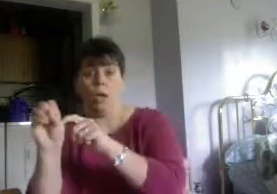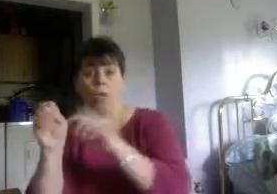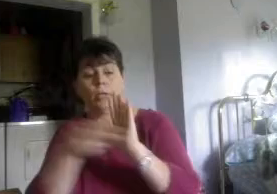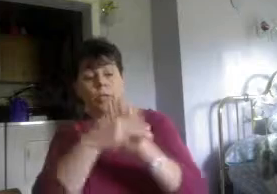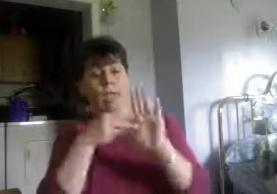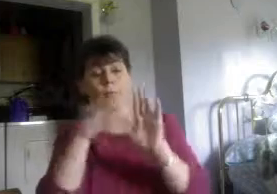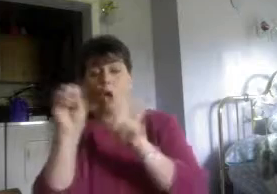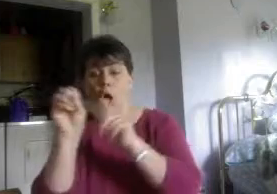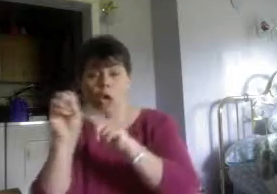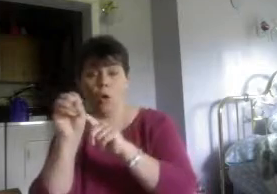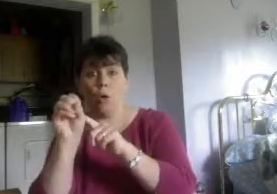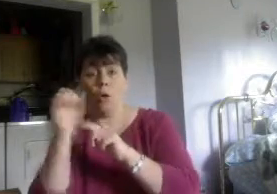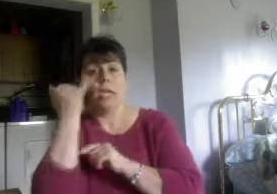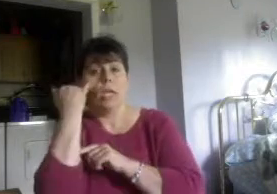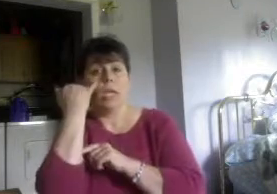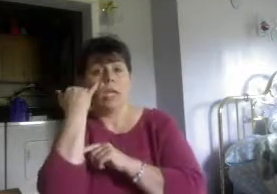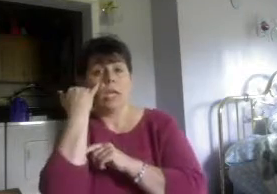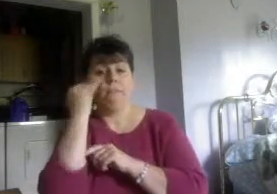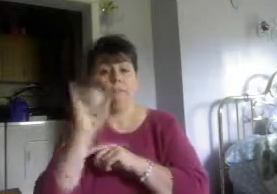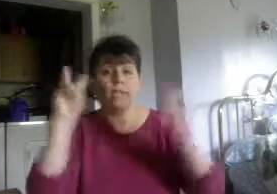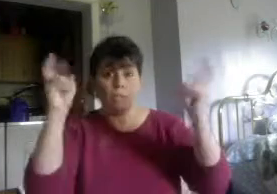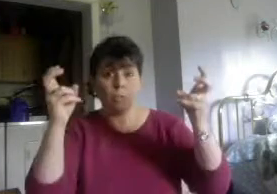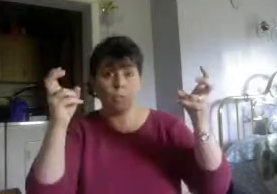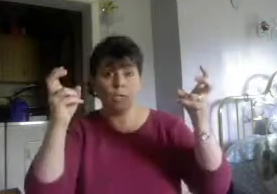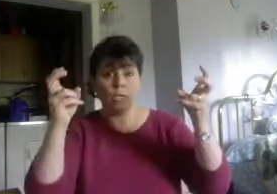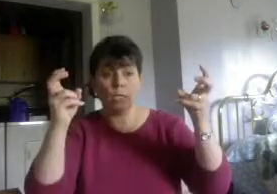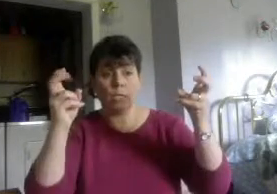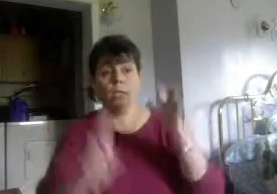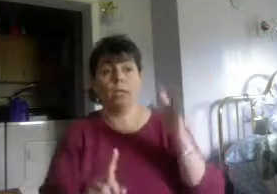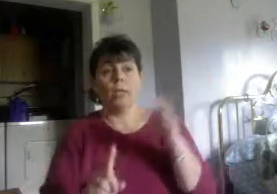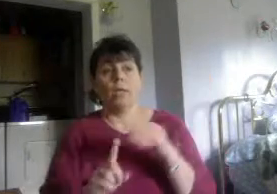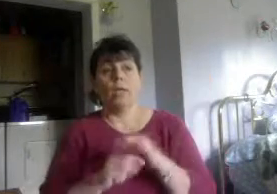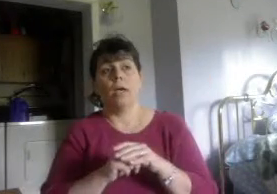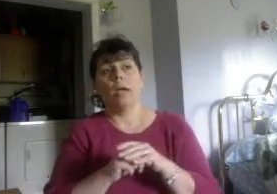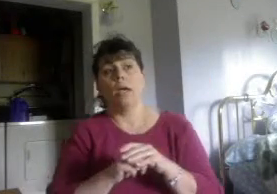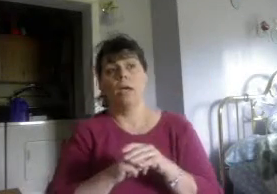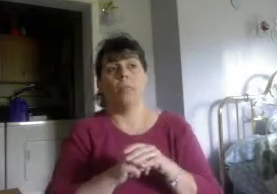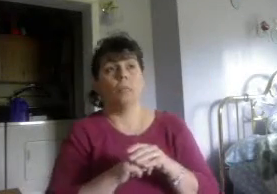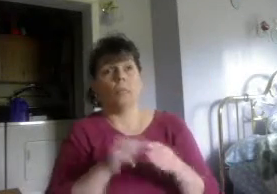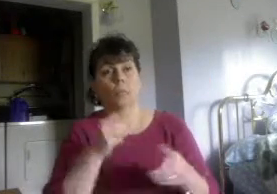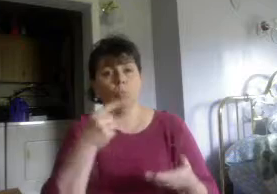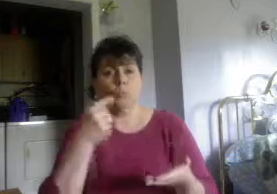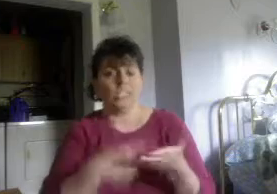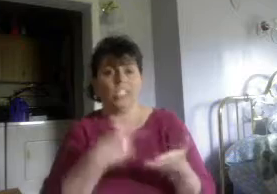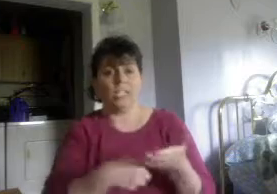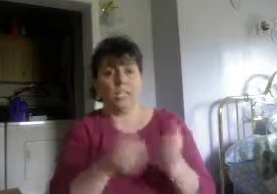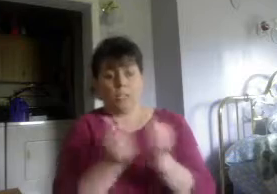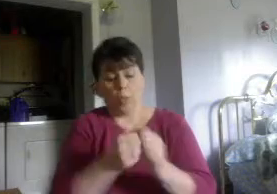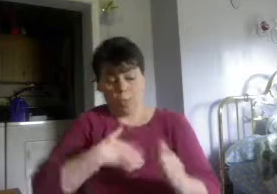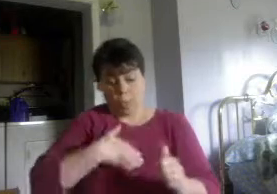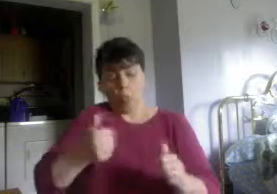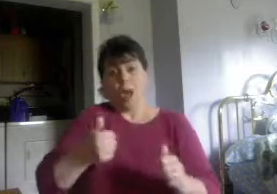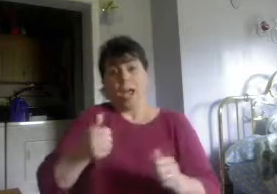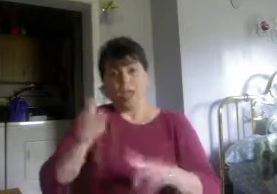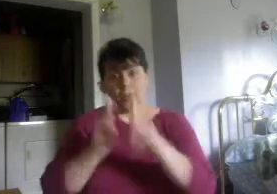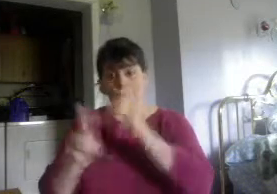and they feel that race was often a factor. They'll come up with, tell them to mark the item with an S if they